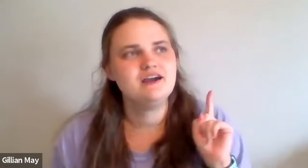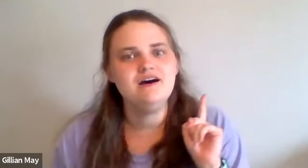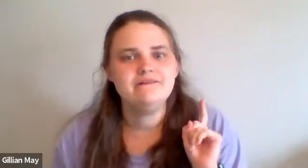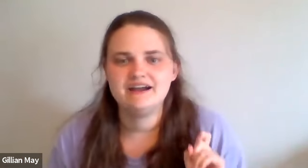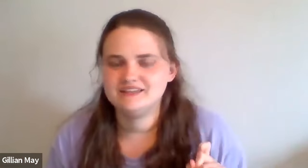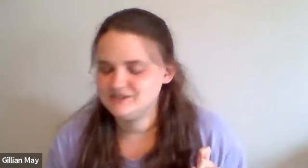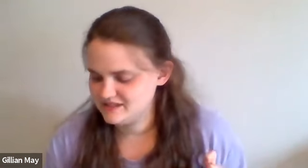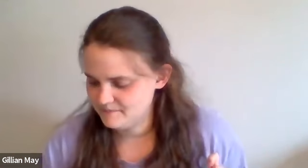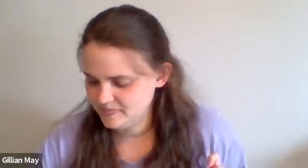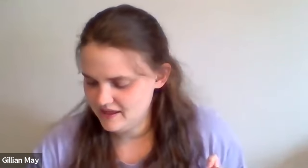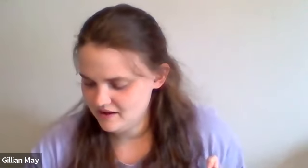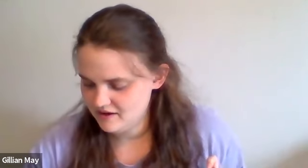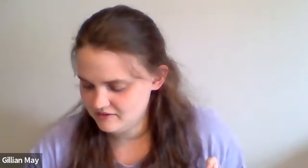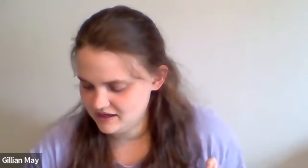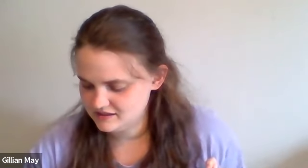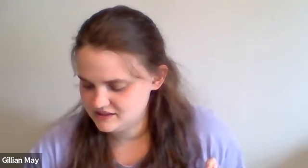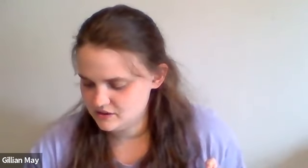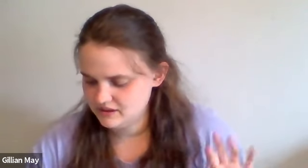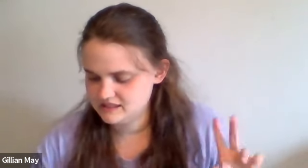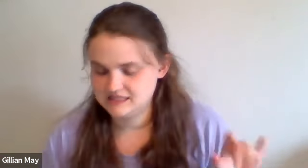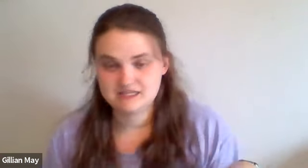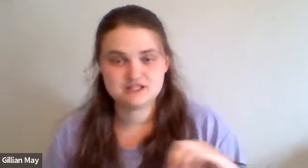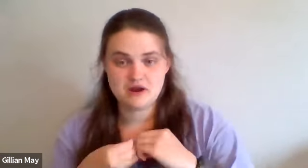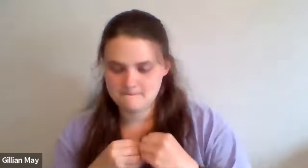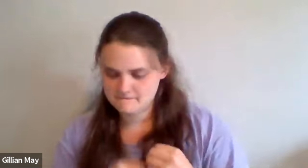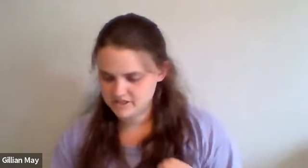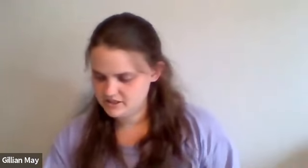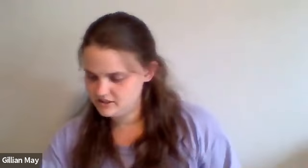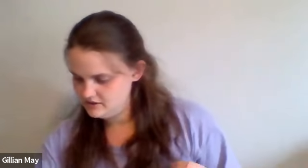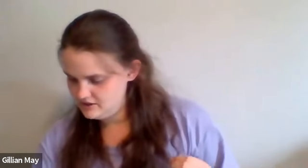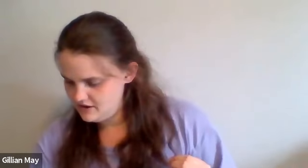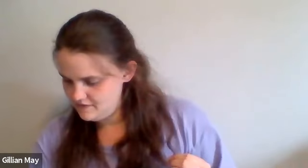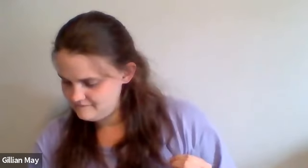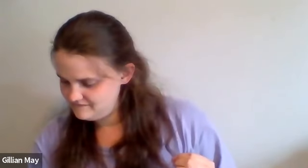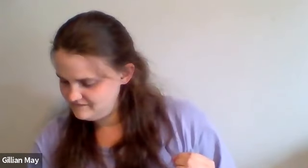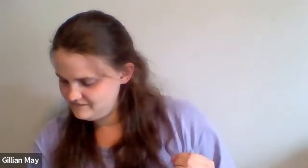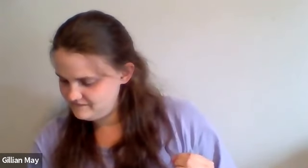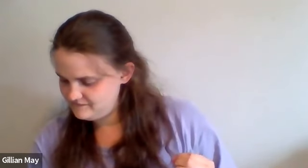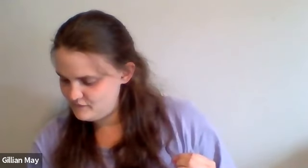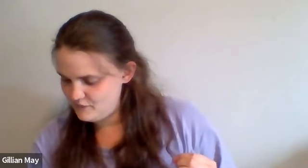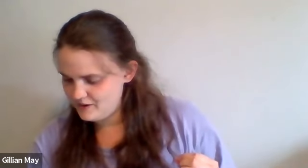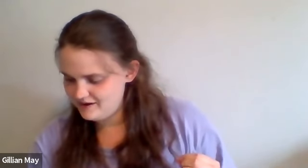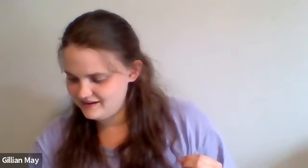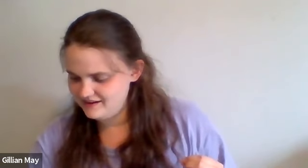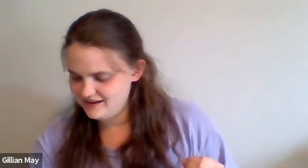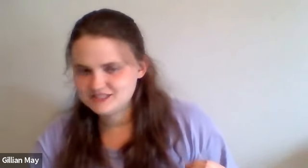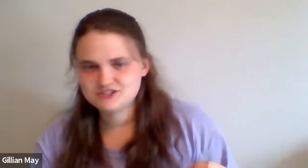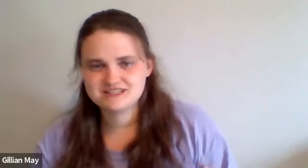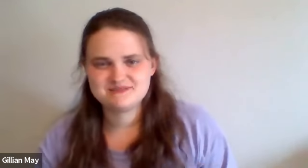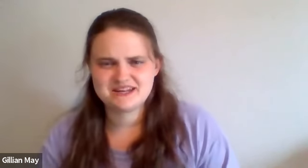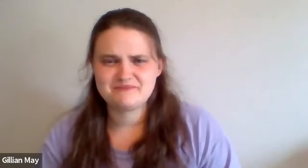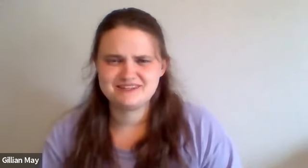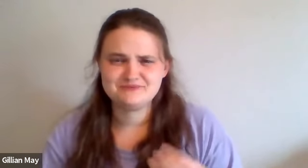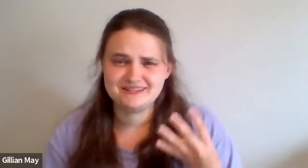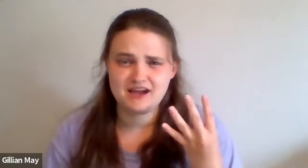oh, I can use that. All right. So let's see. So number 4. Not to stress anybody out, but this one is kind